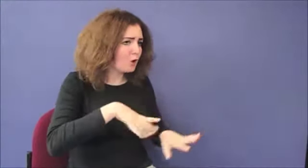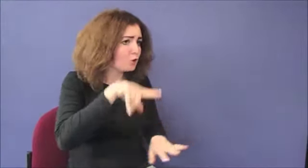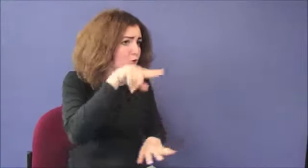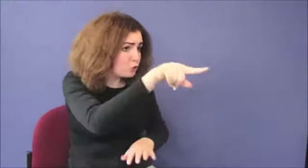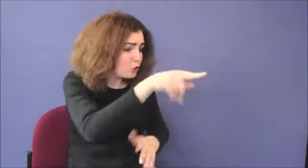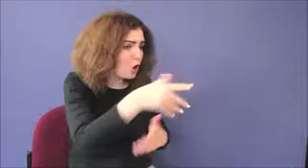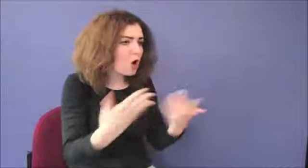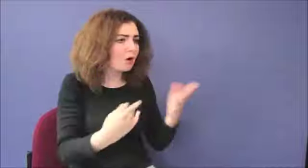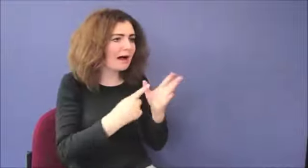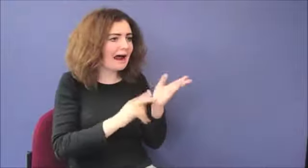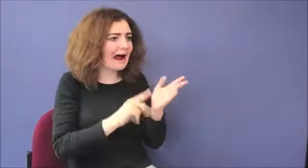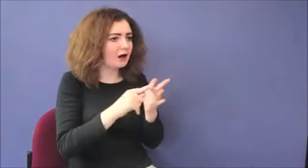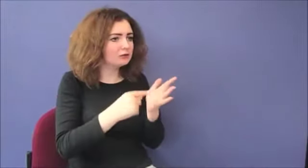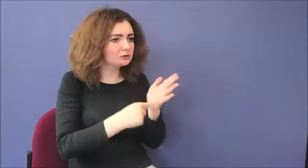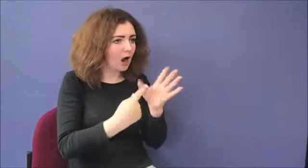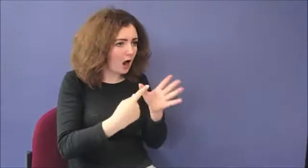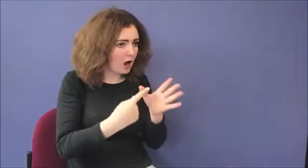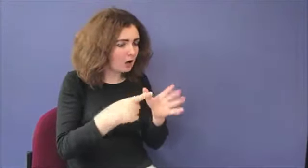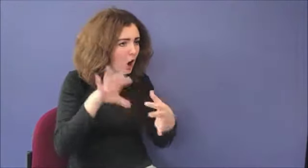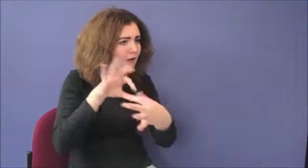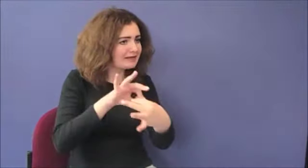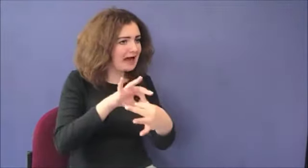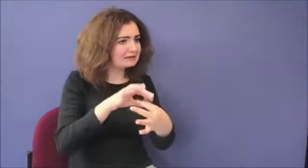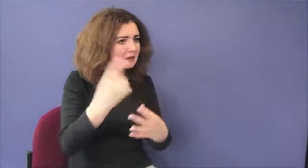want you or Anita to contact someone else about them.